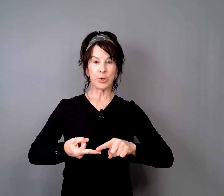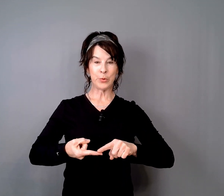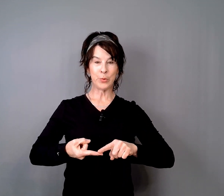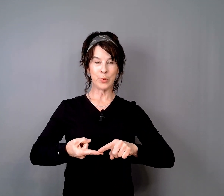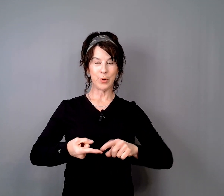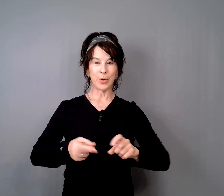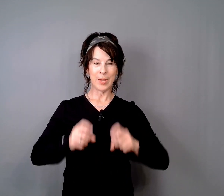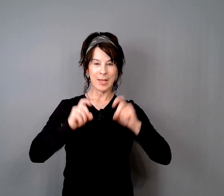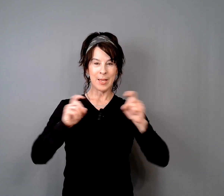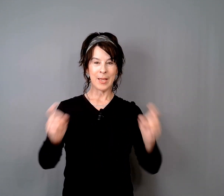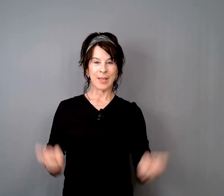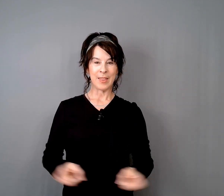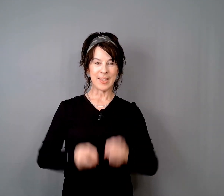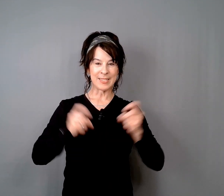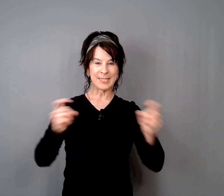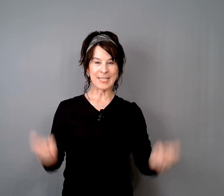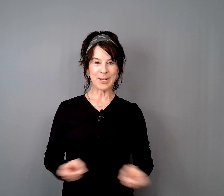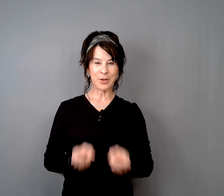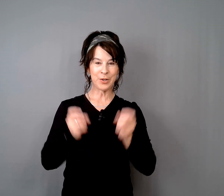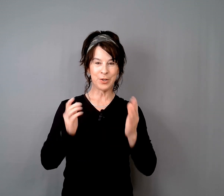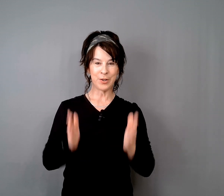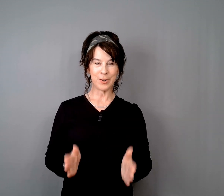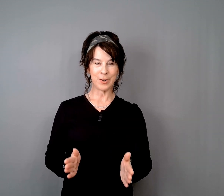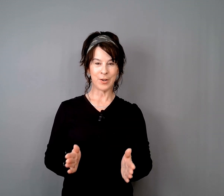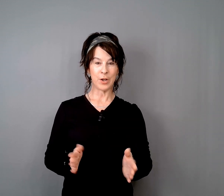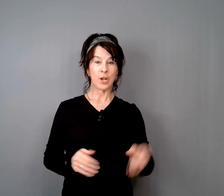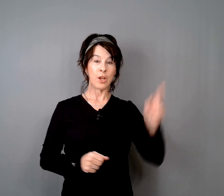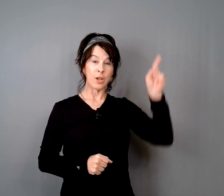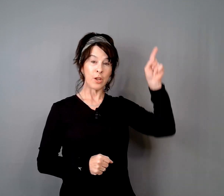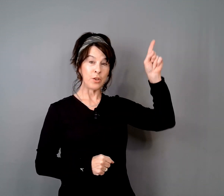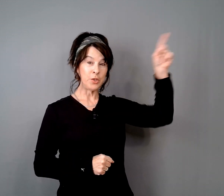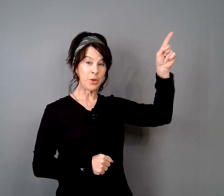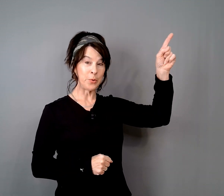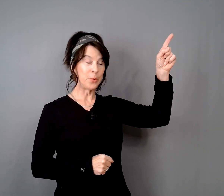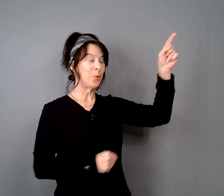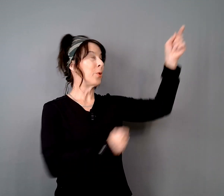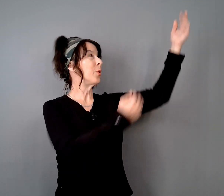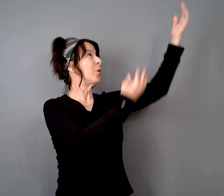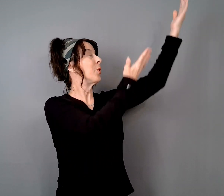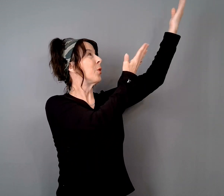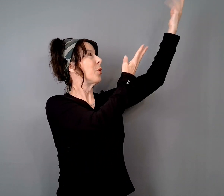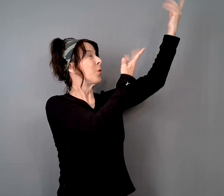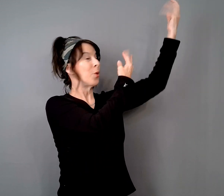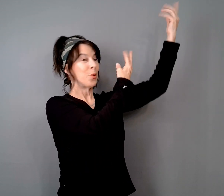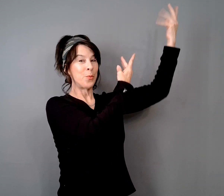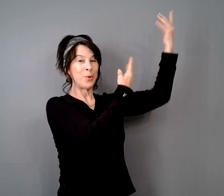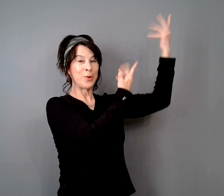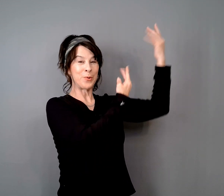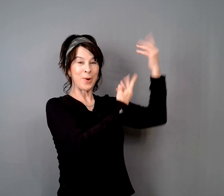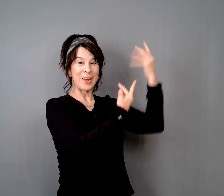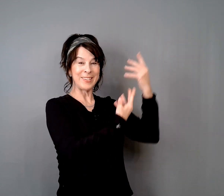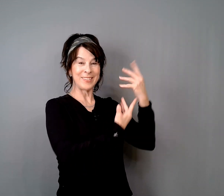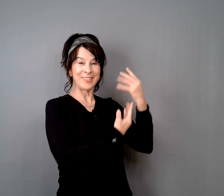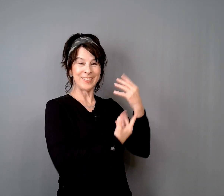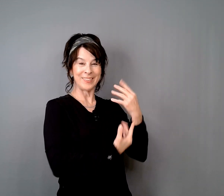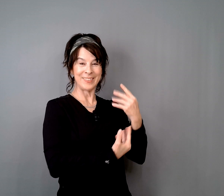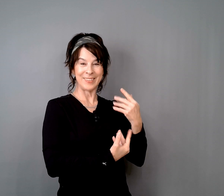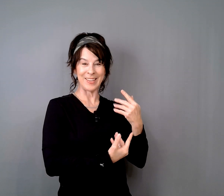To the sinner, you were grace. Thank